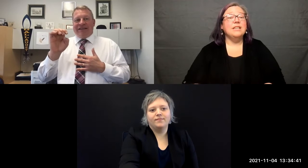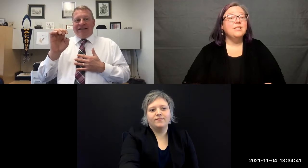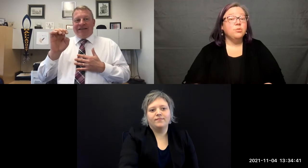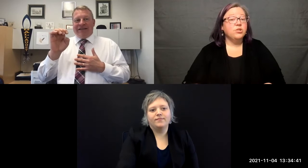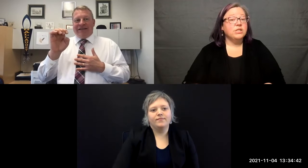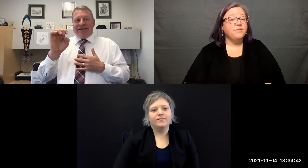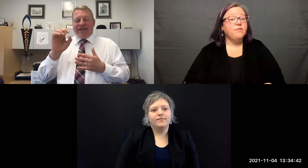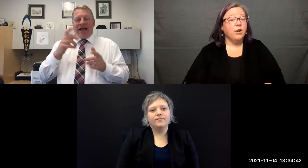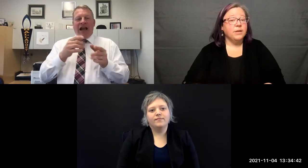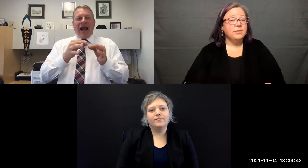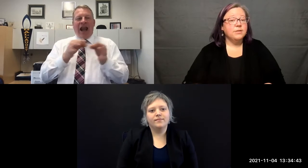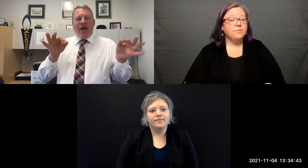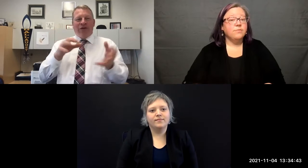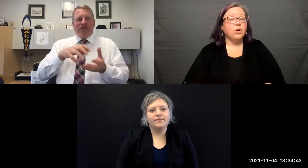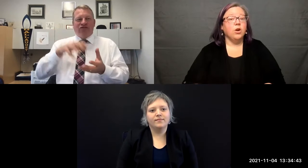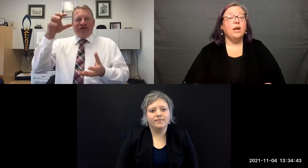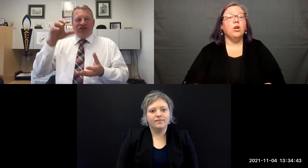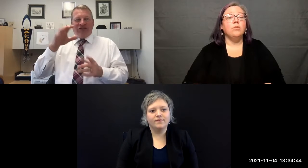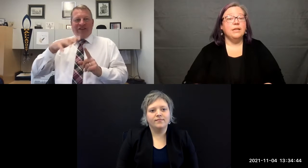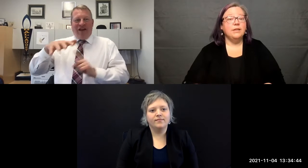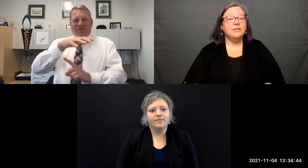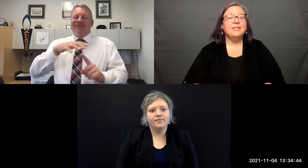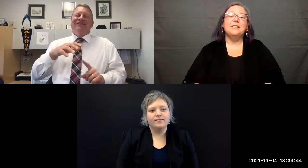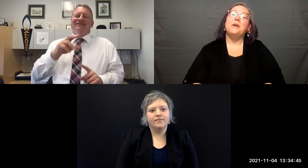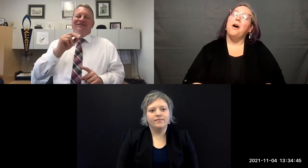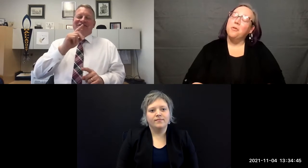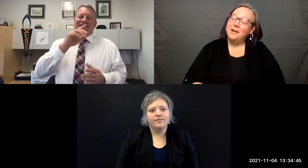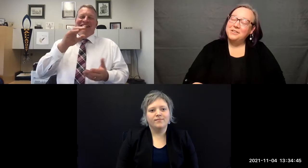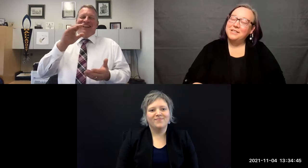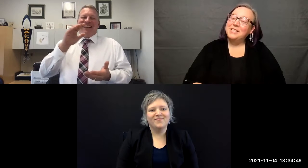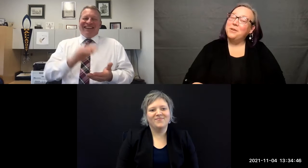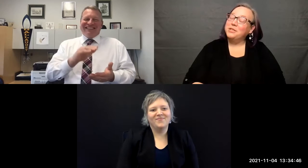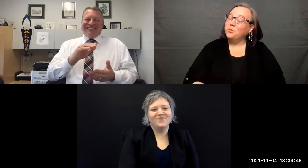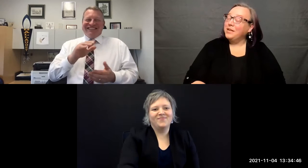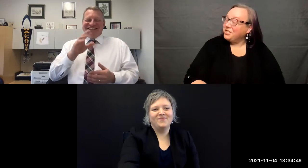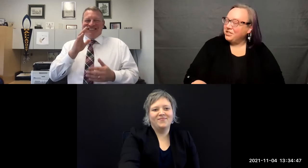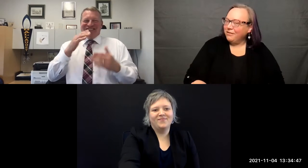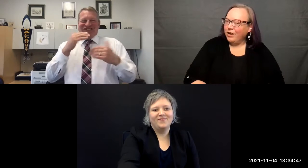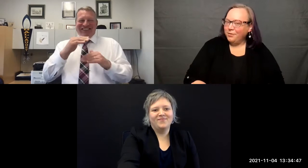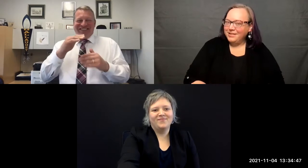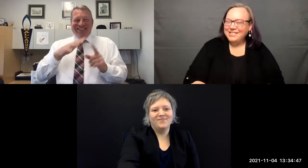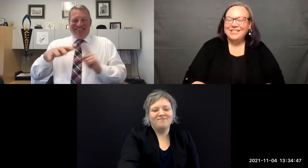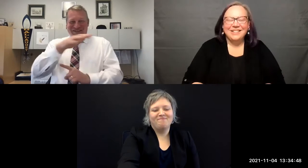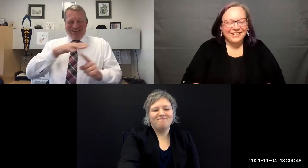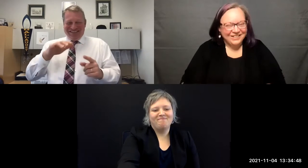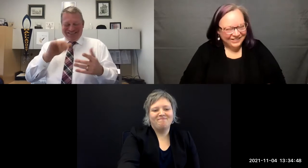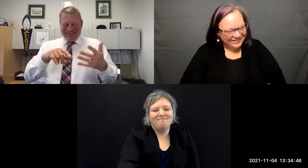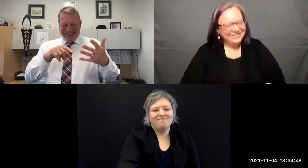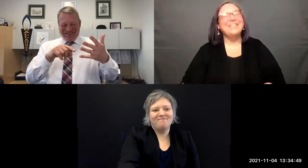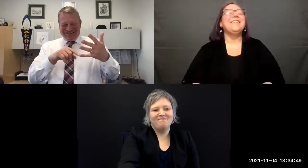least restrictive environment, or LRE, otherwise known as language rich environment,